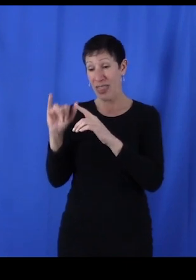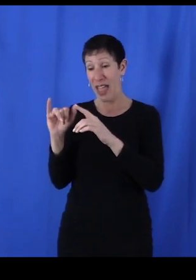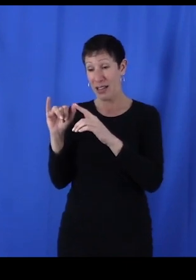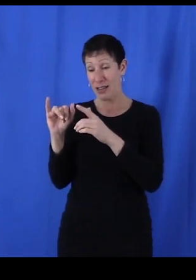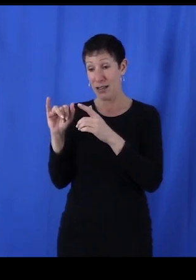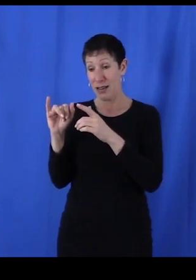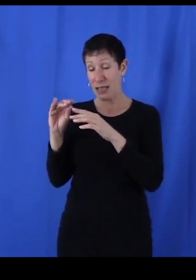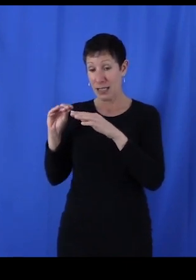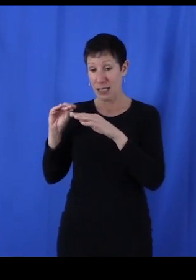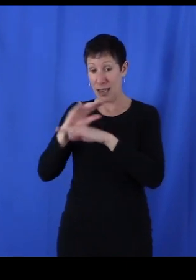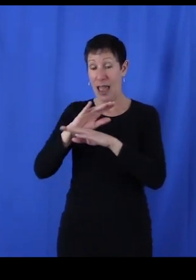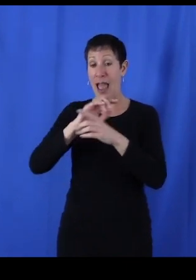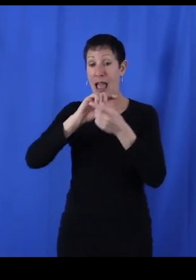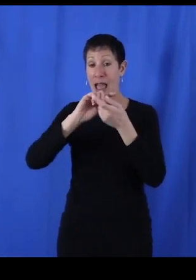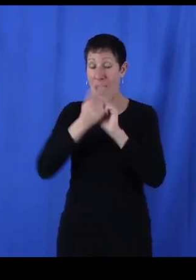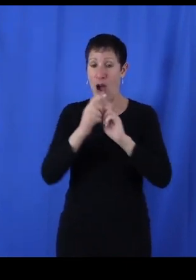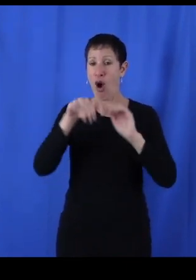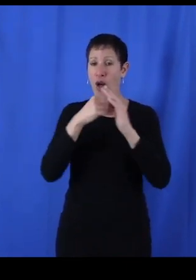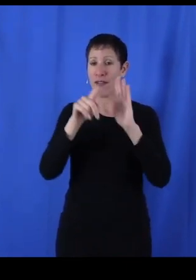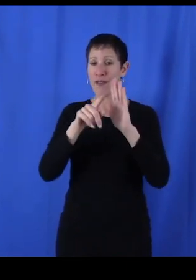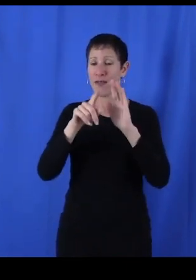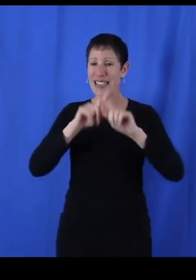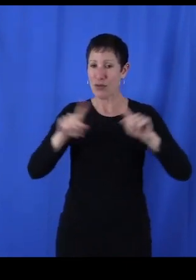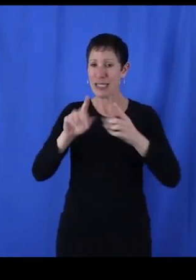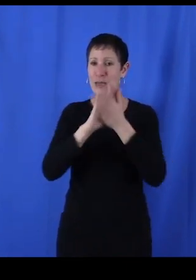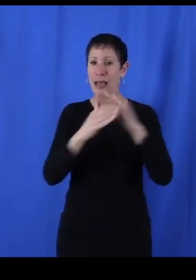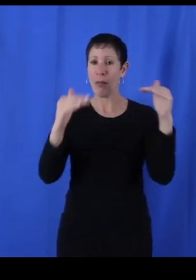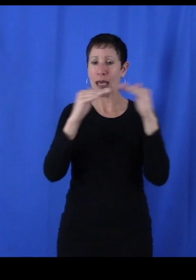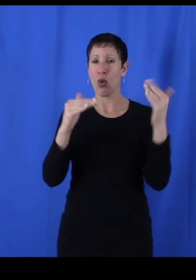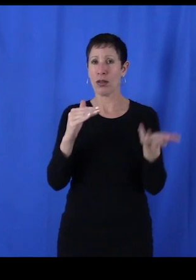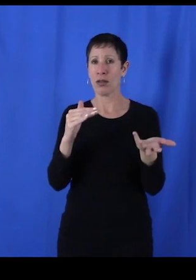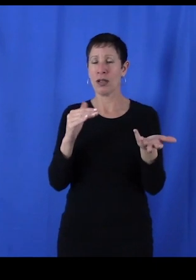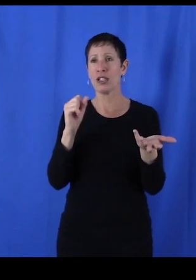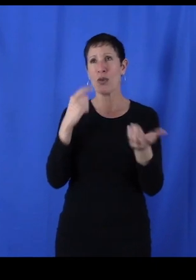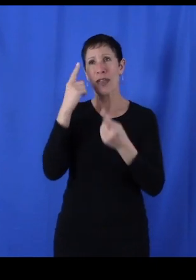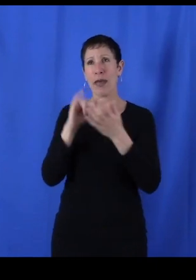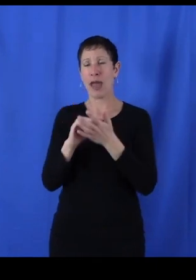differences equal, right? So think about that for just one second. Like, by